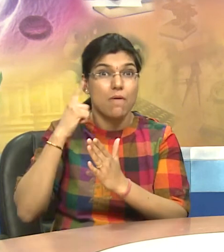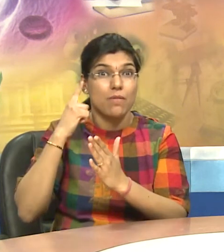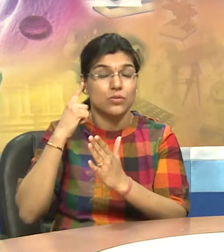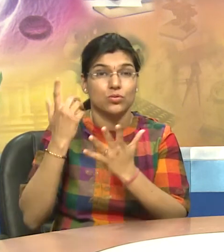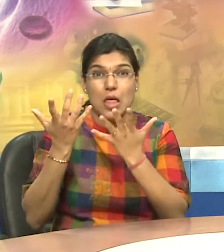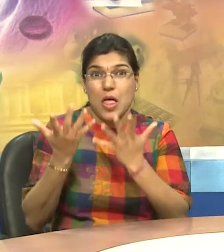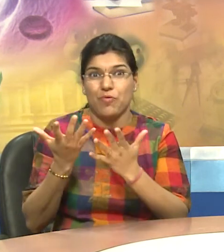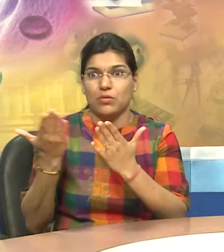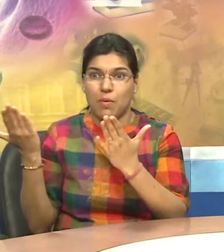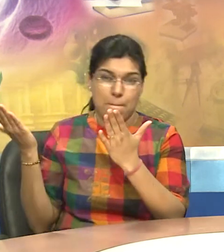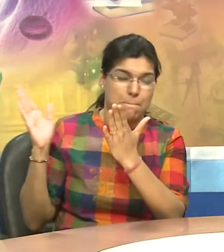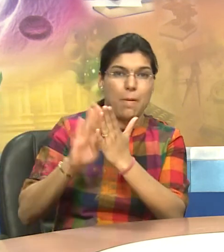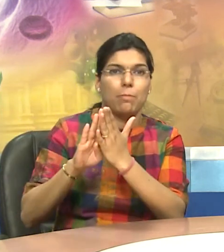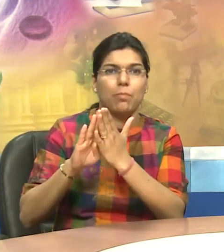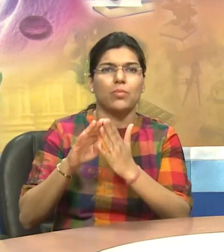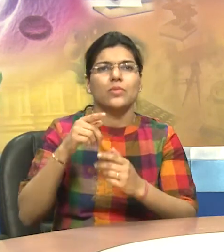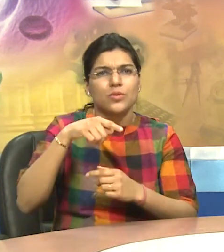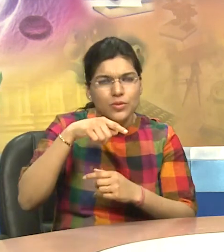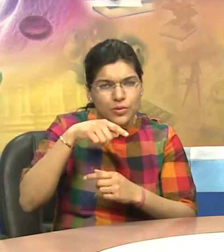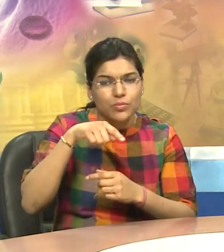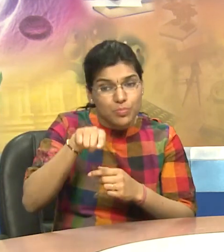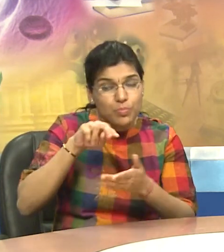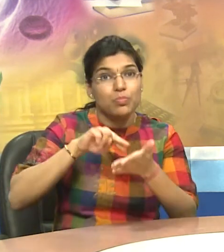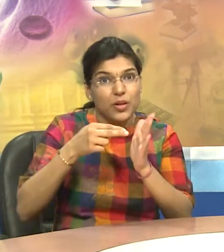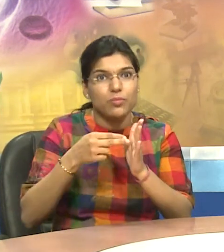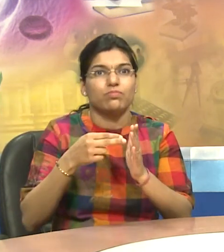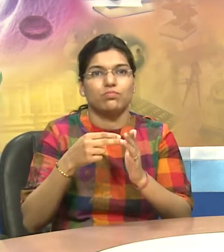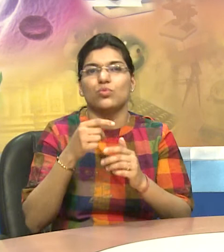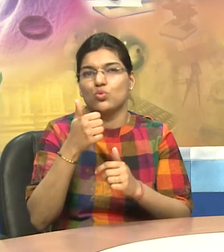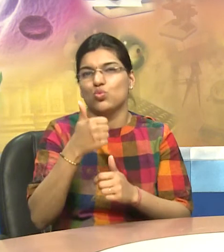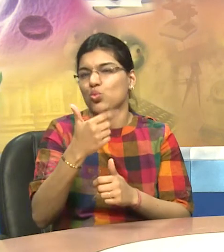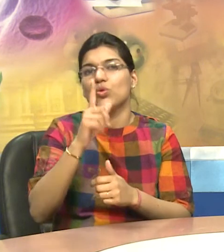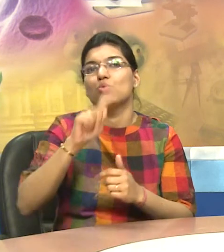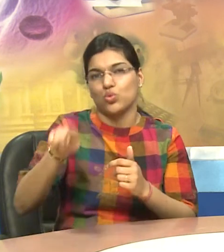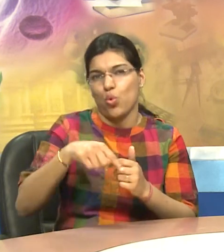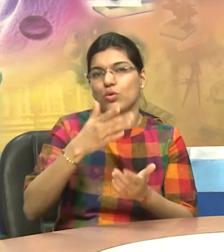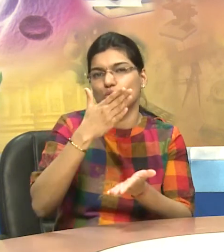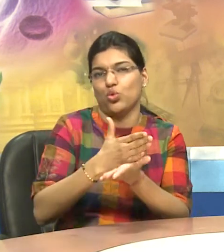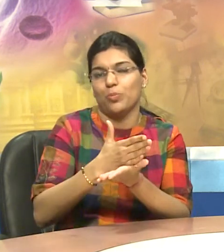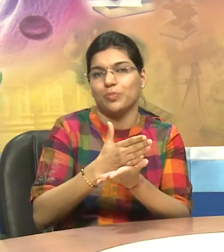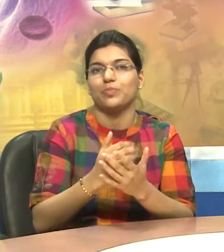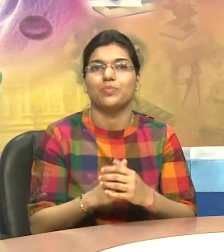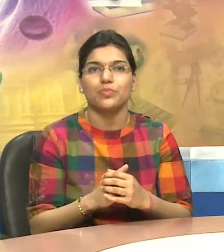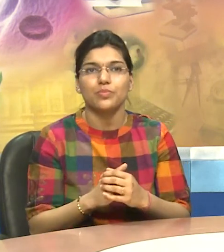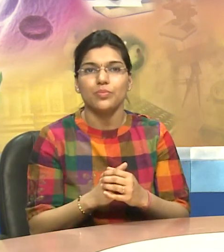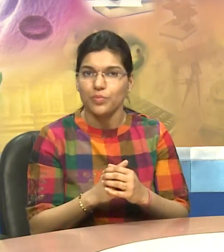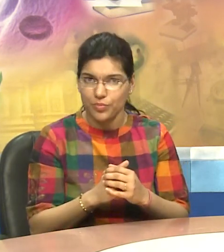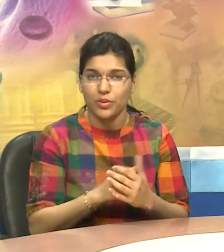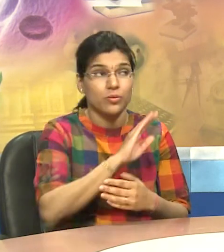banging the door. When we shut the door very loudly, that means we won't do it, we